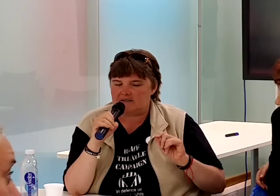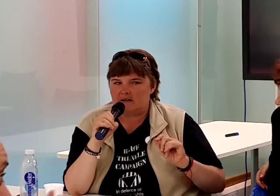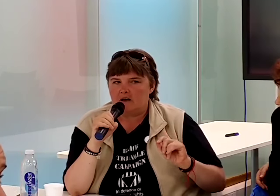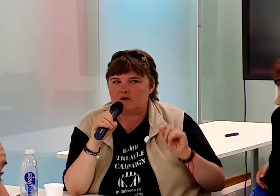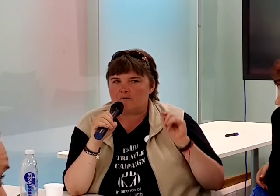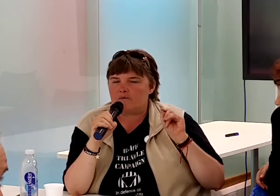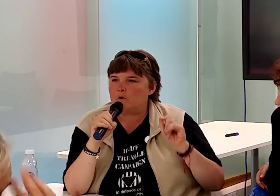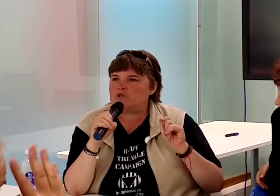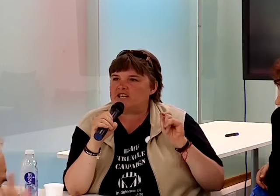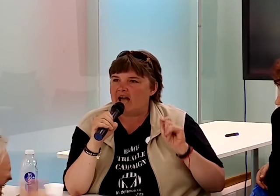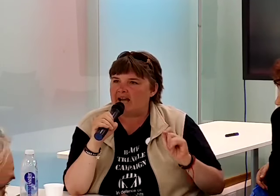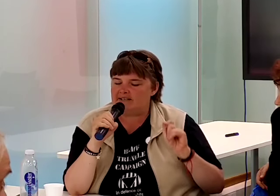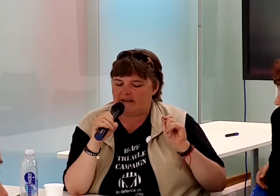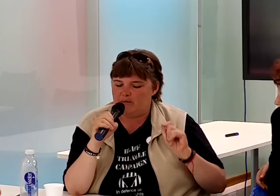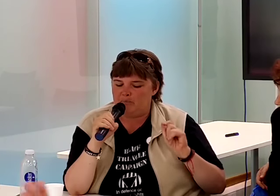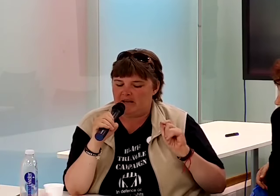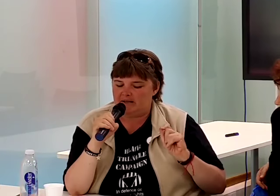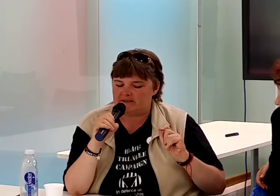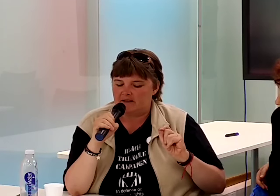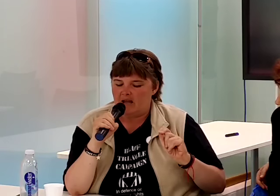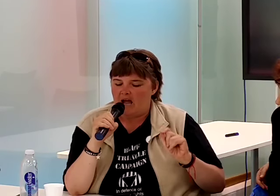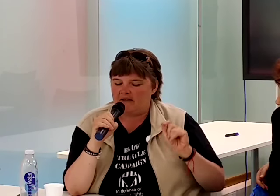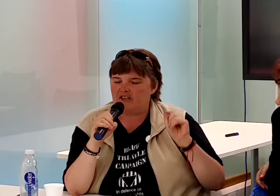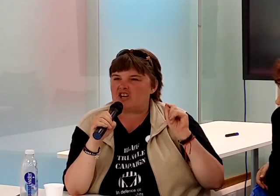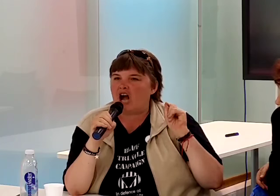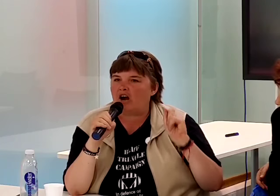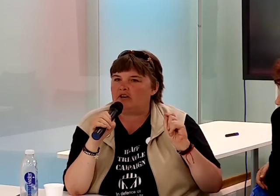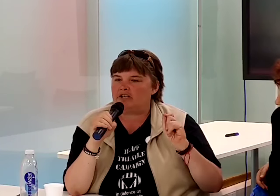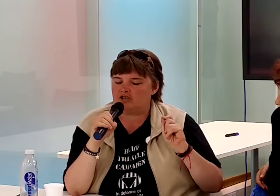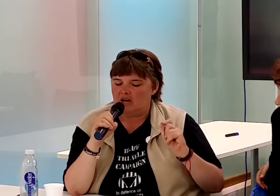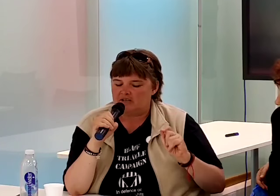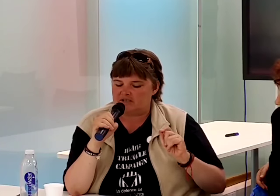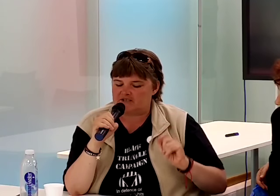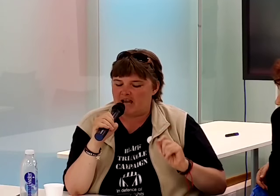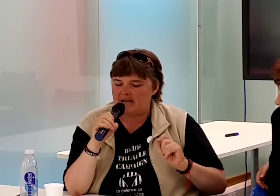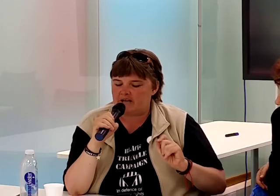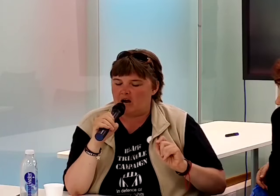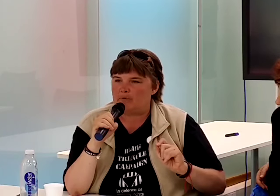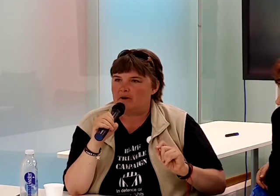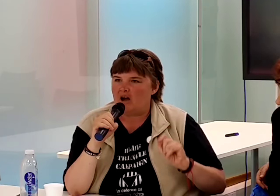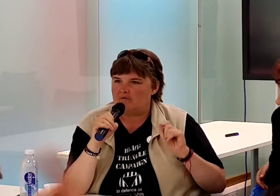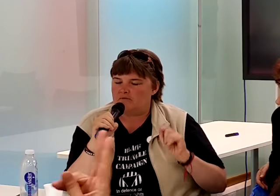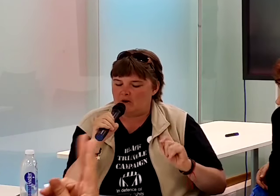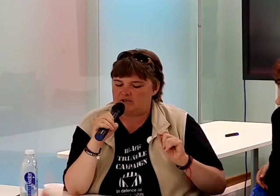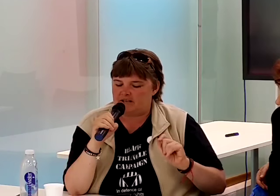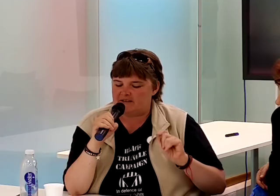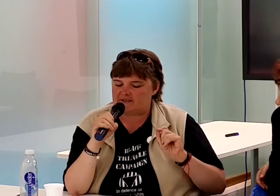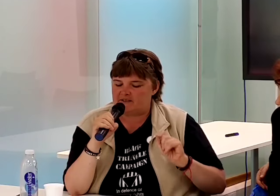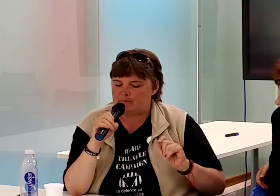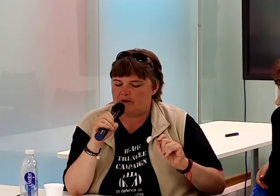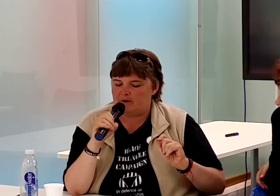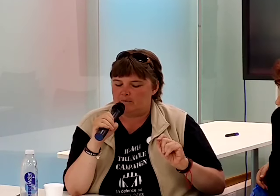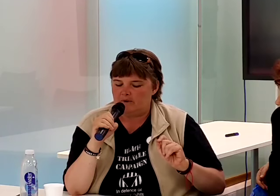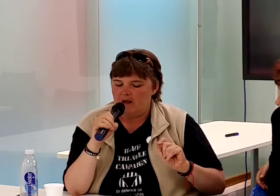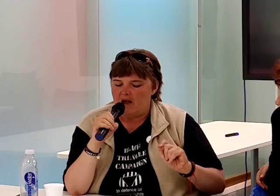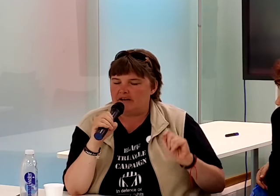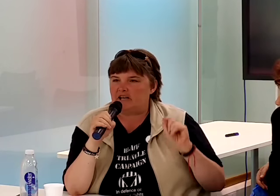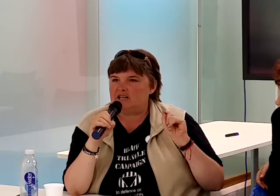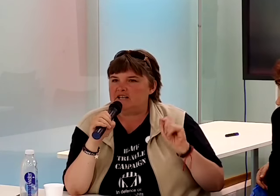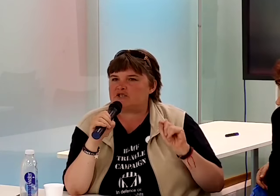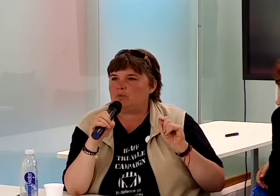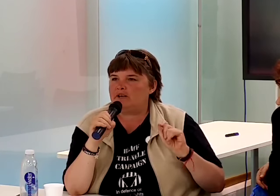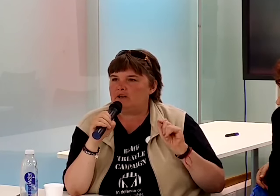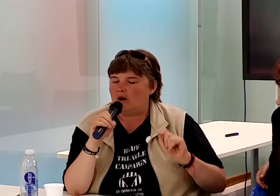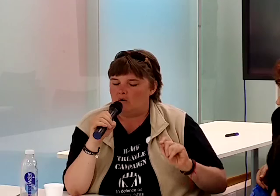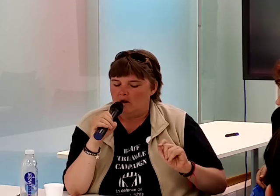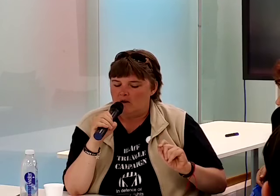and highlight that 48 MPs had the courage to stand up and vote against this bill.